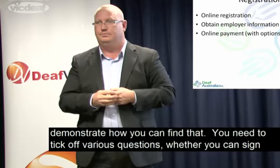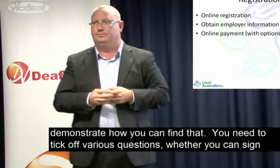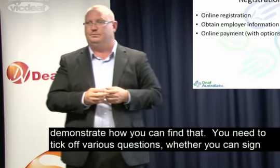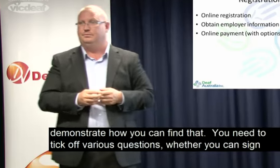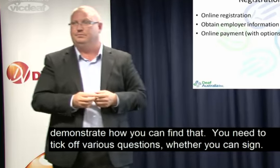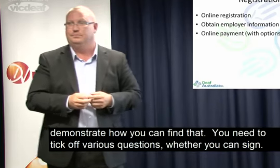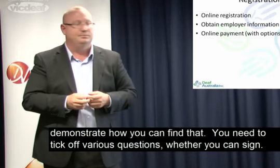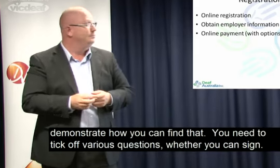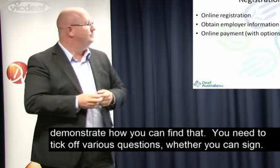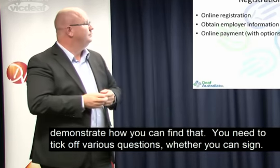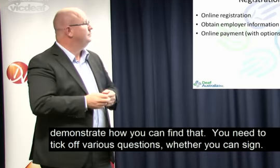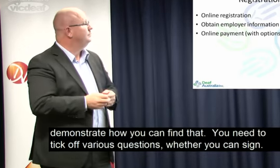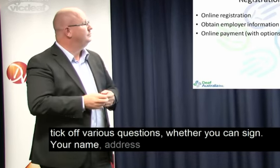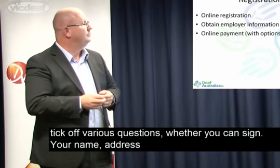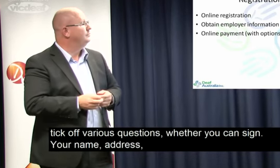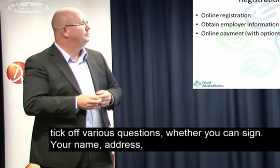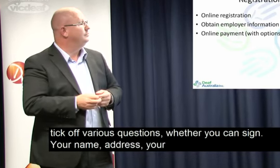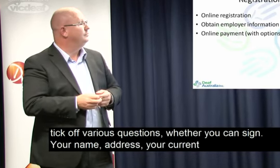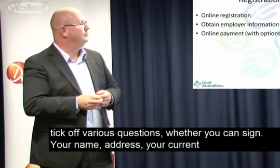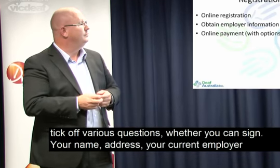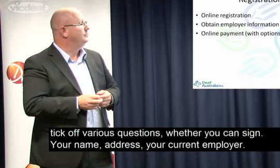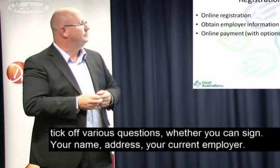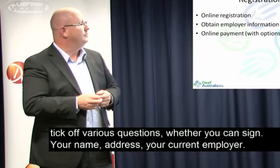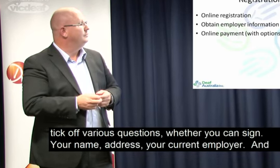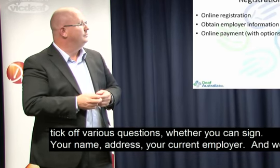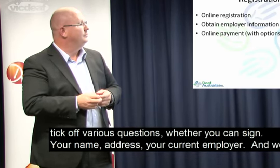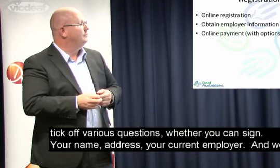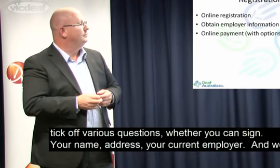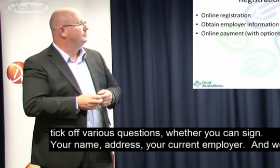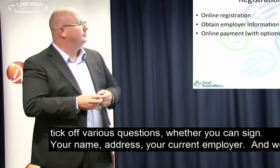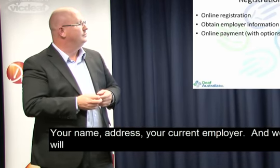will follow up after we receive those details.